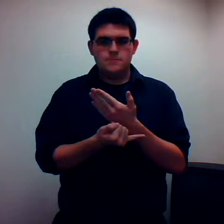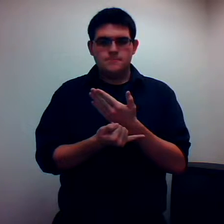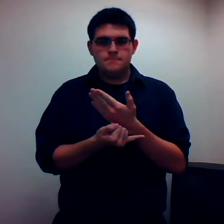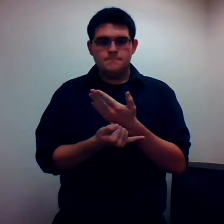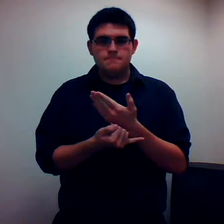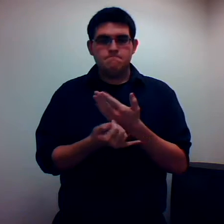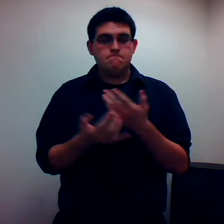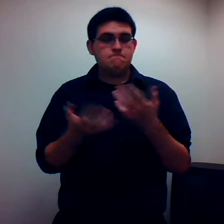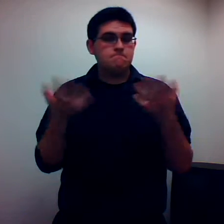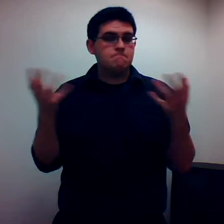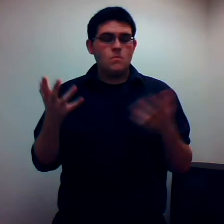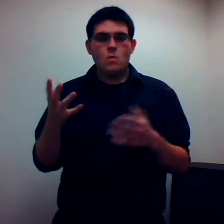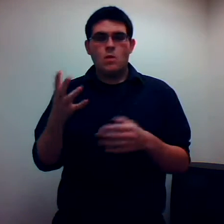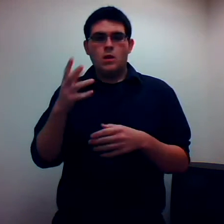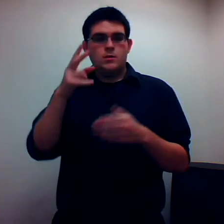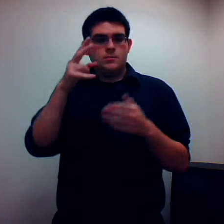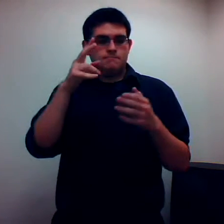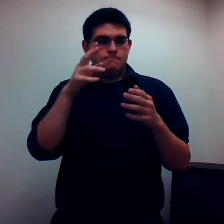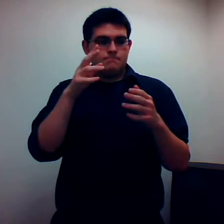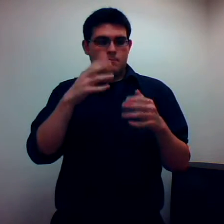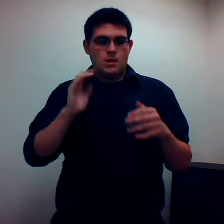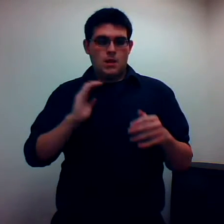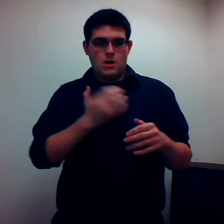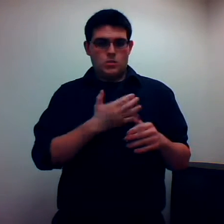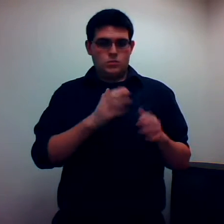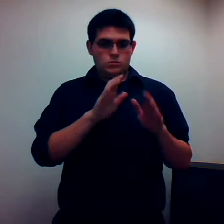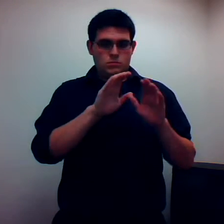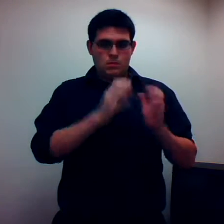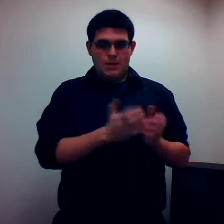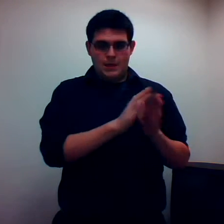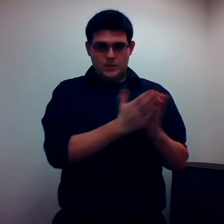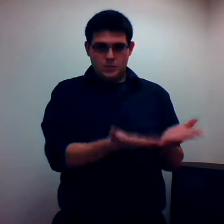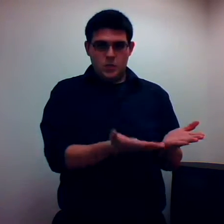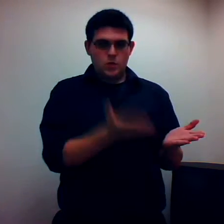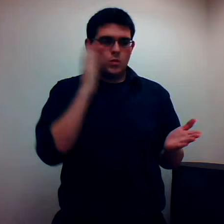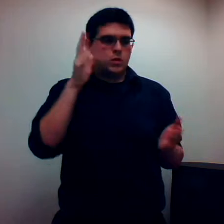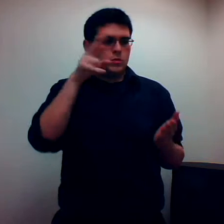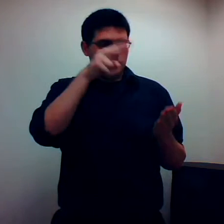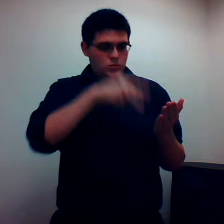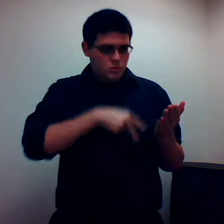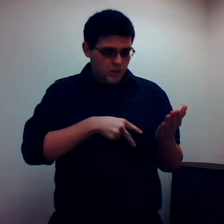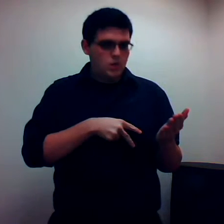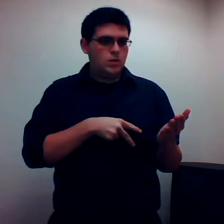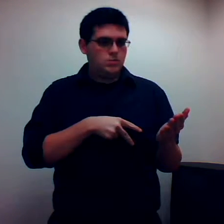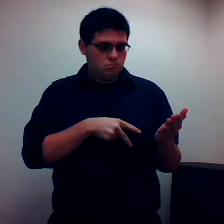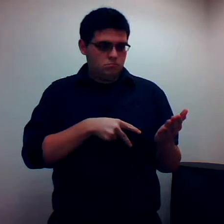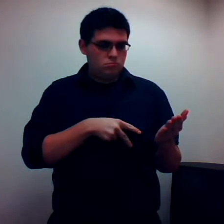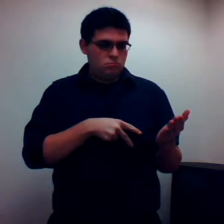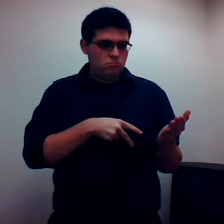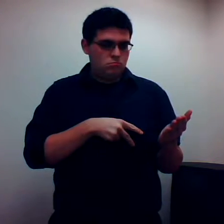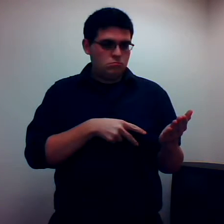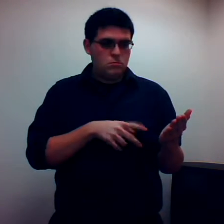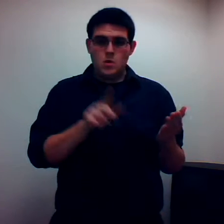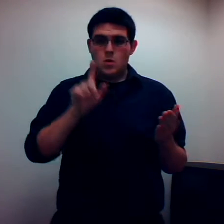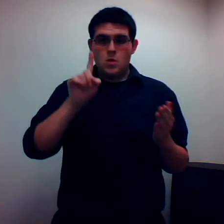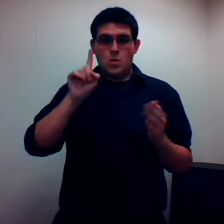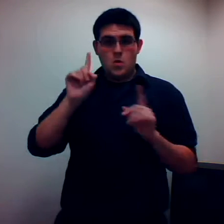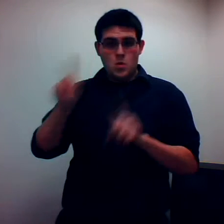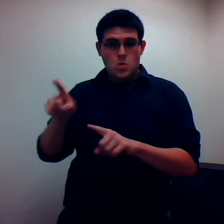our regular reading skills textbook, and then to go find an article in the library. And I have them use the